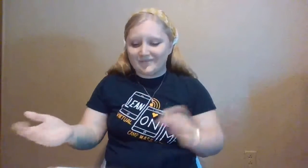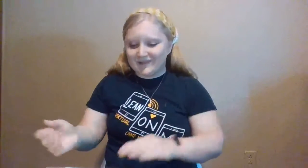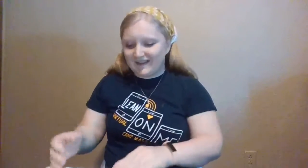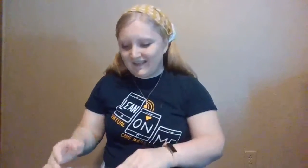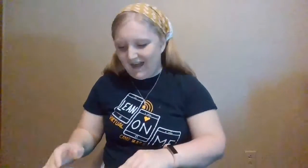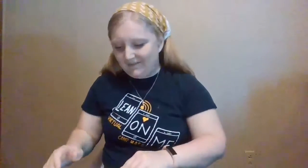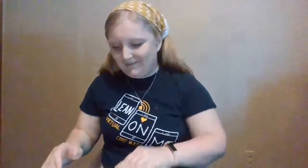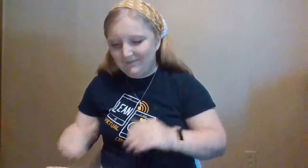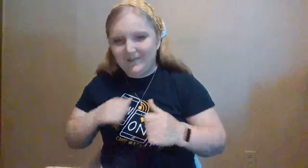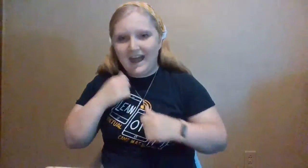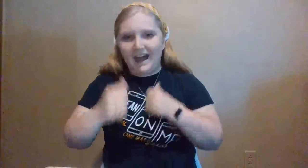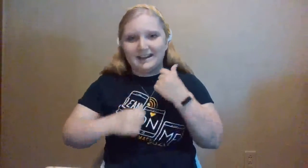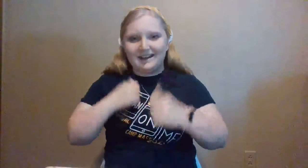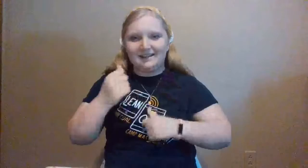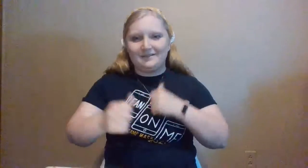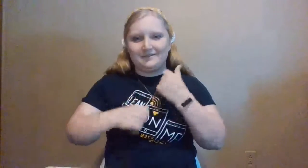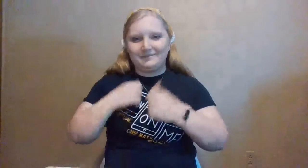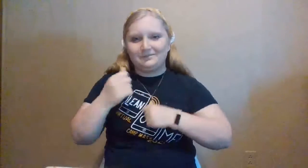Just like that. Acting.